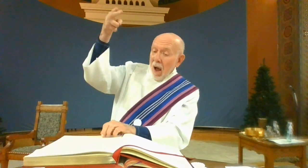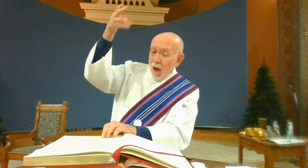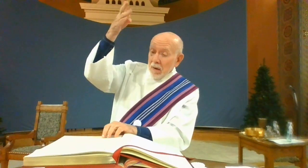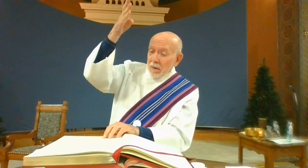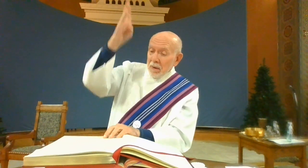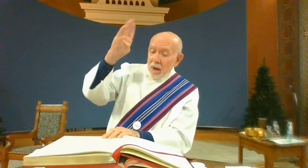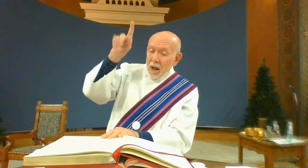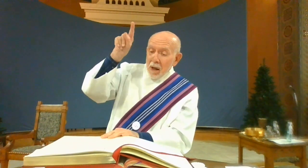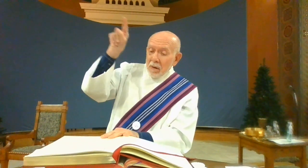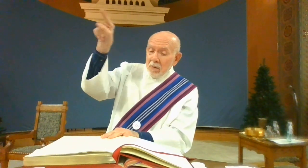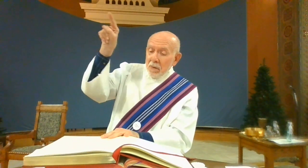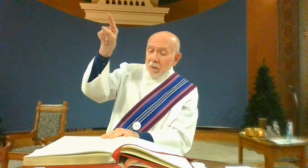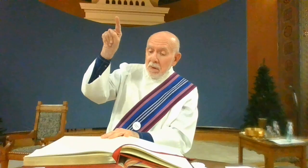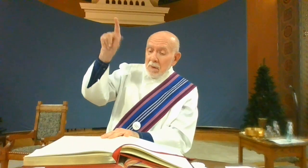throne of David his father.